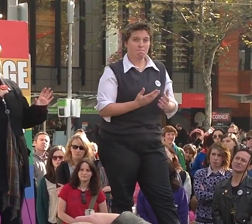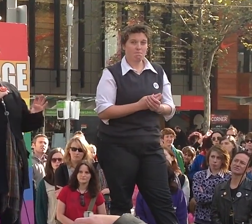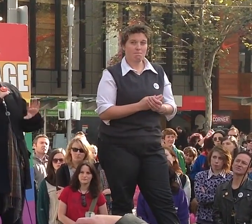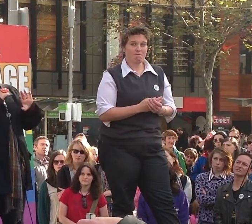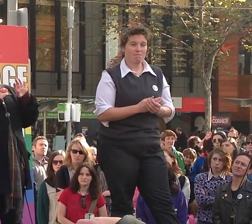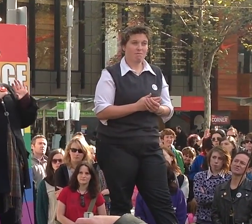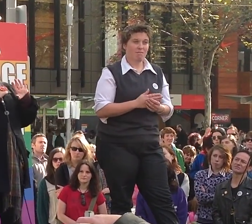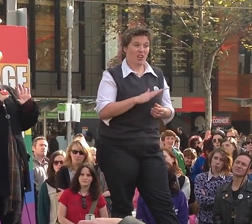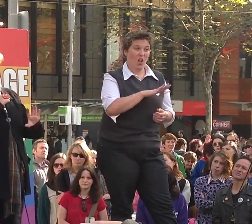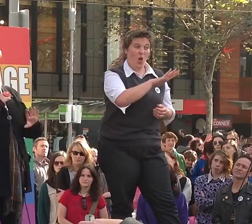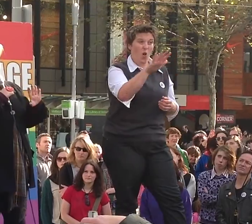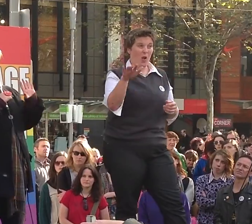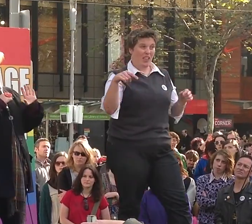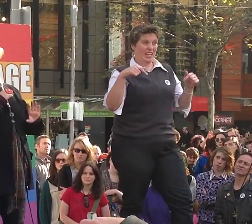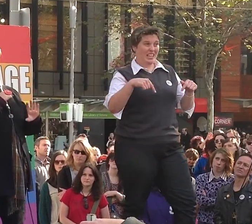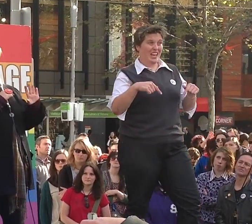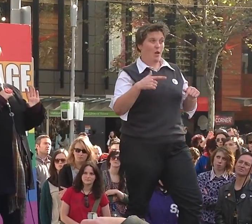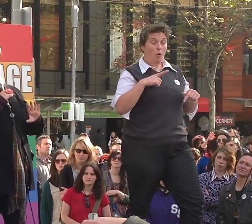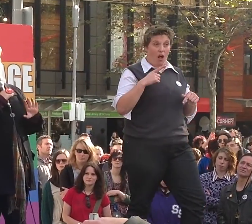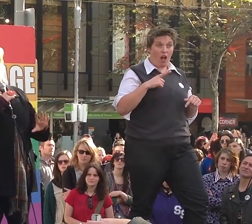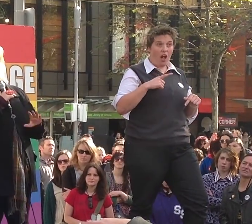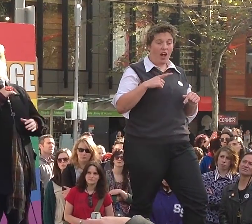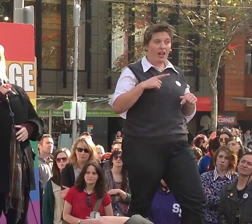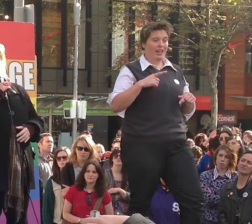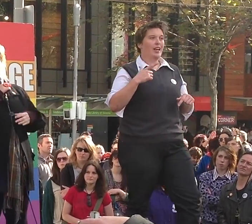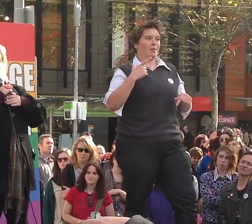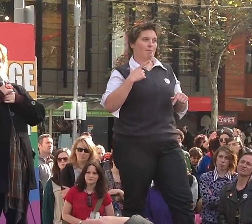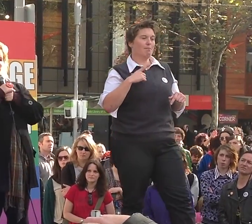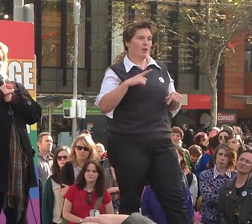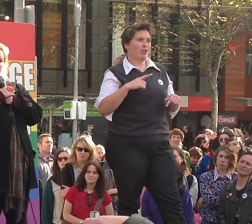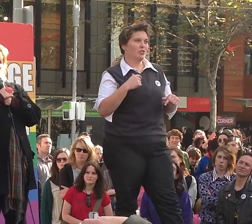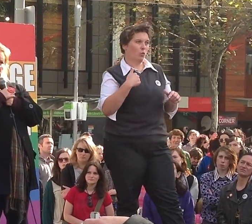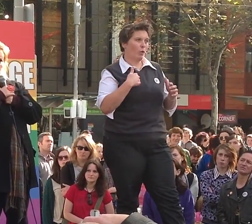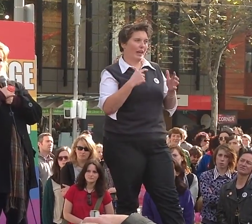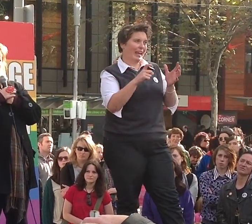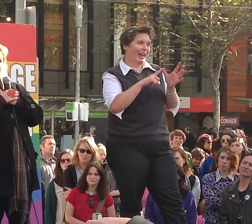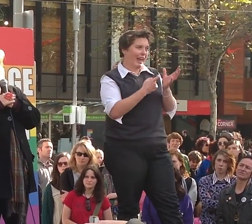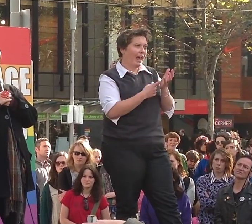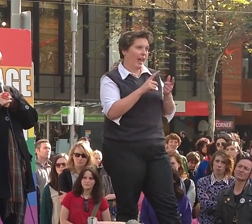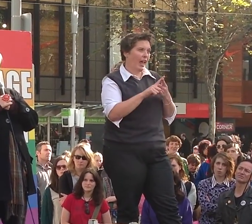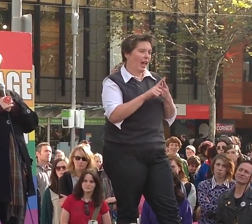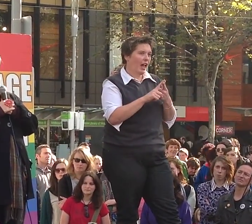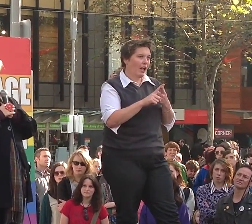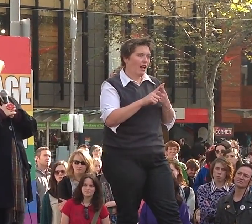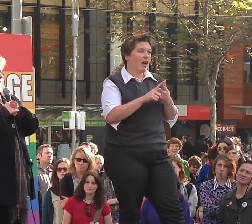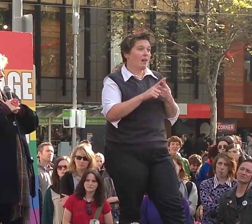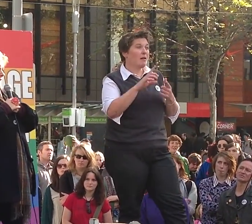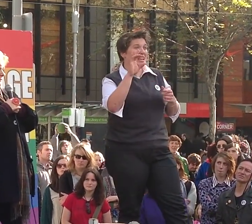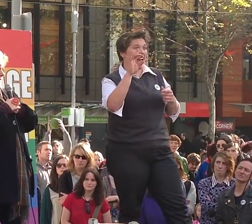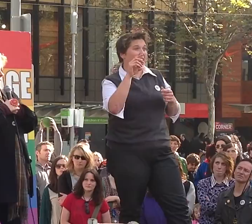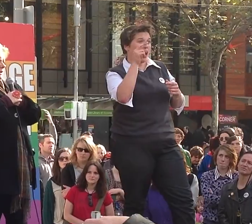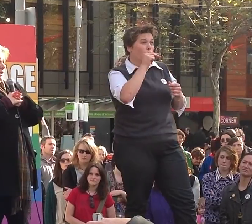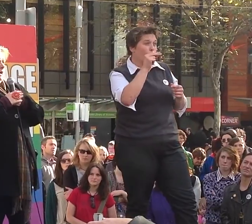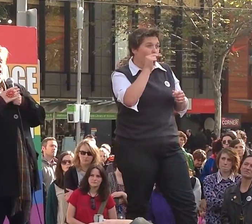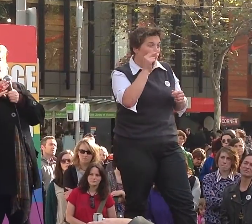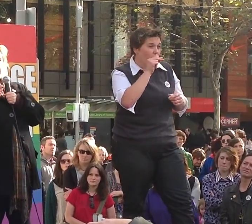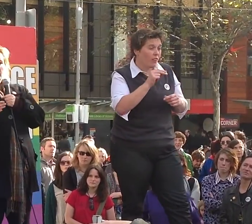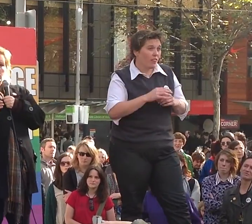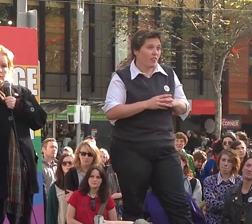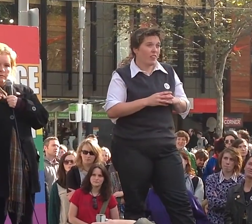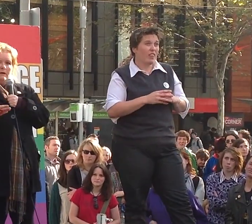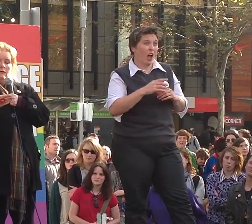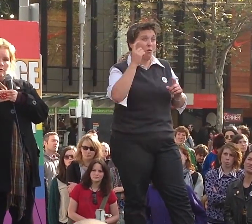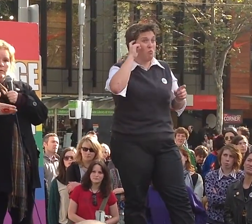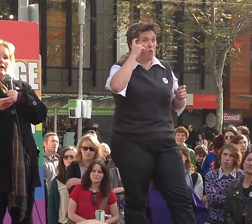all of this is because we all care deeply about what's happening with gay youth, and we all worry for them. And I